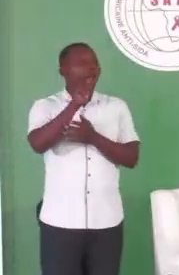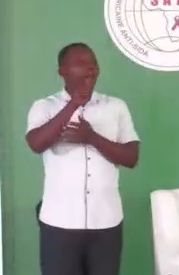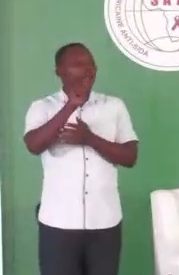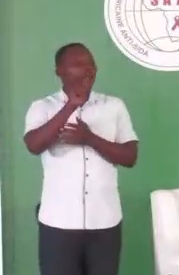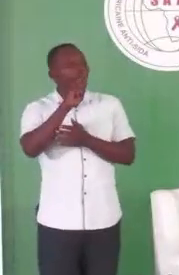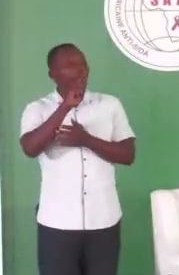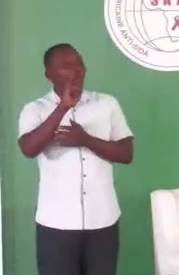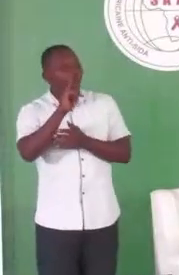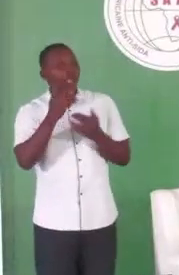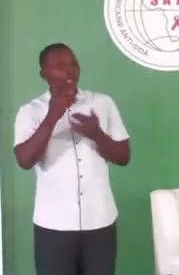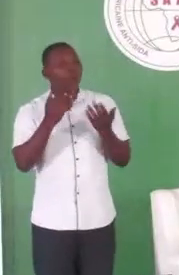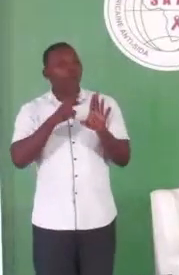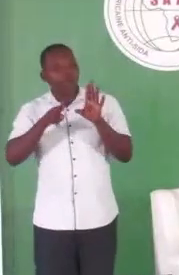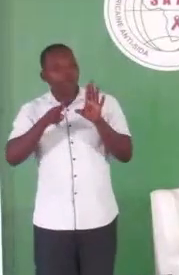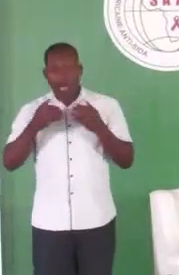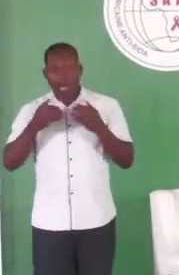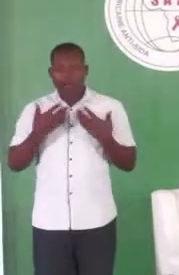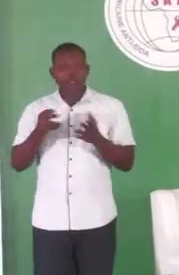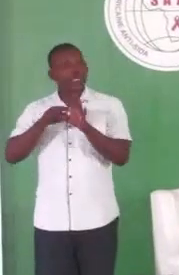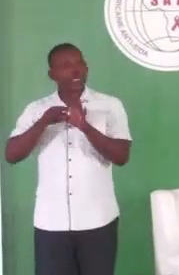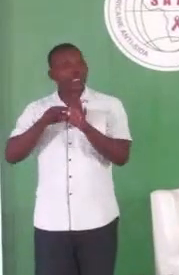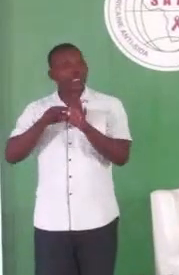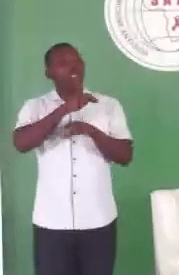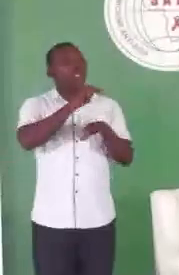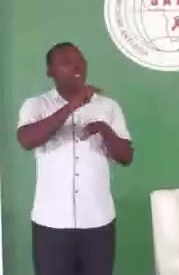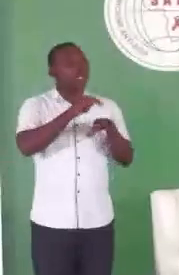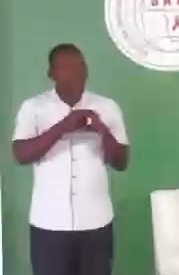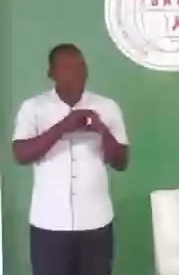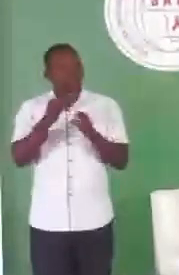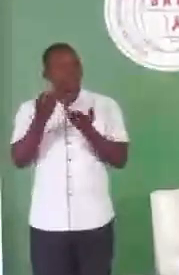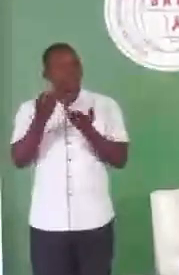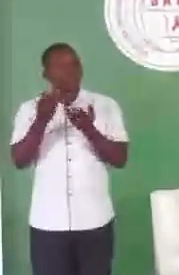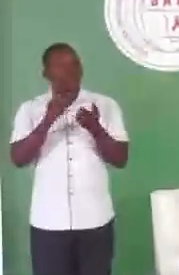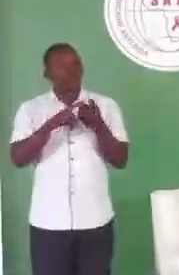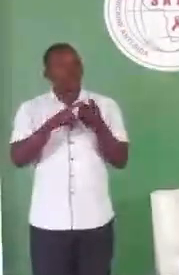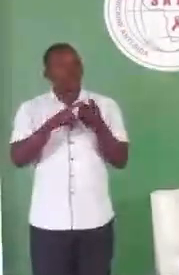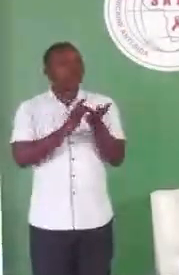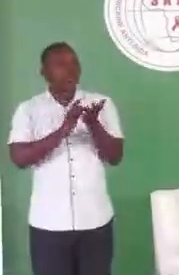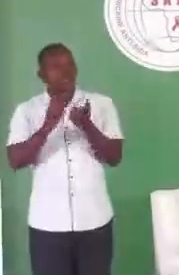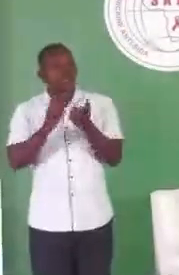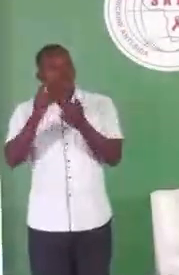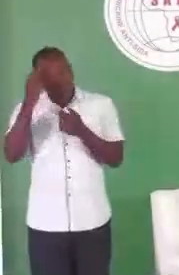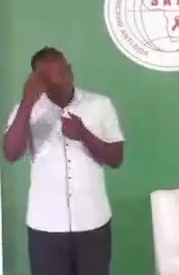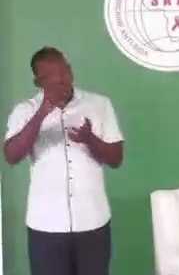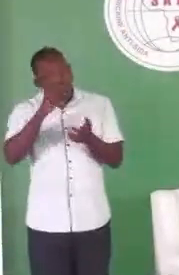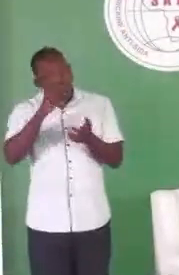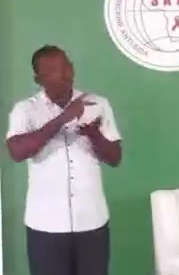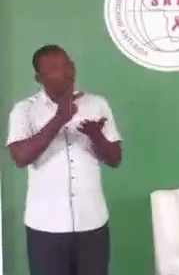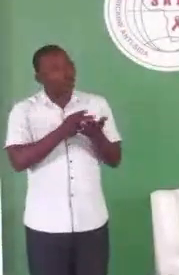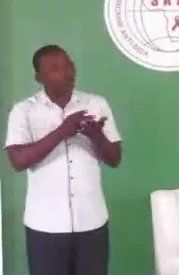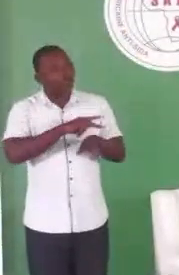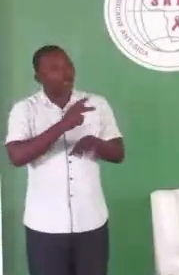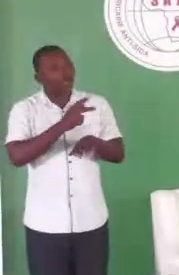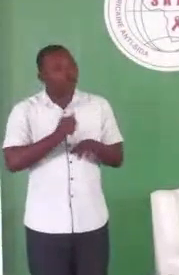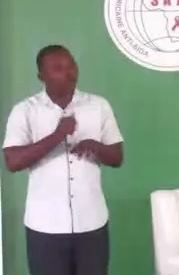a nationwide universal prophylaxis for pregnant women. I hope that answered the question. I must tell you that Uganda